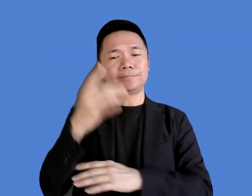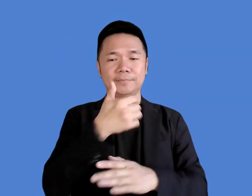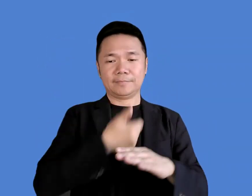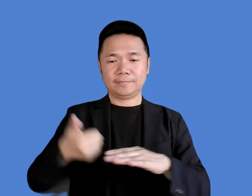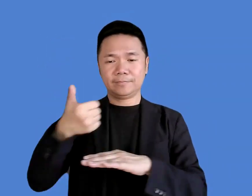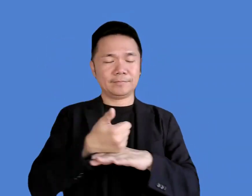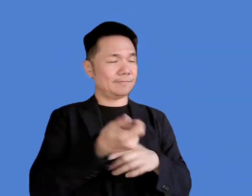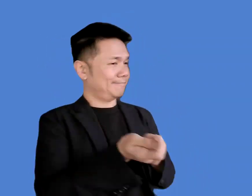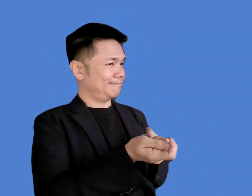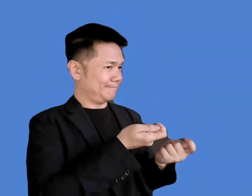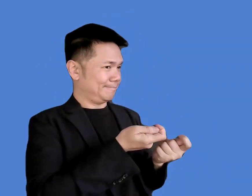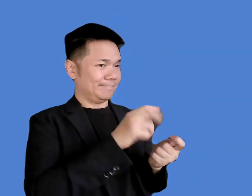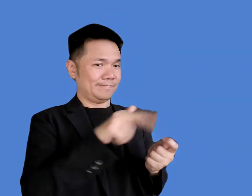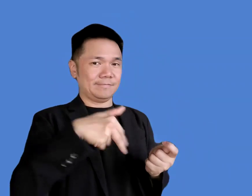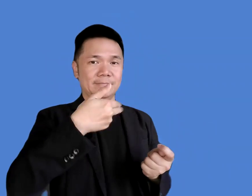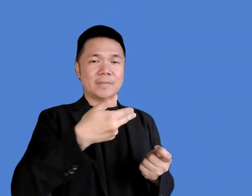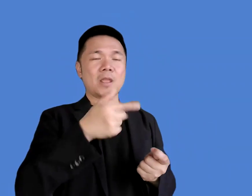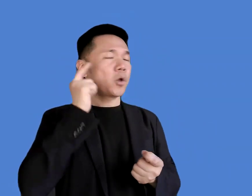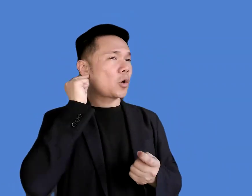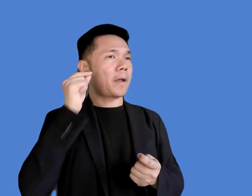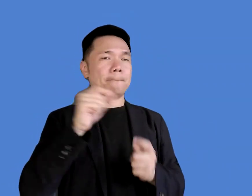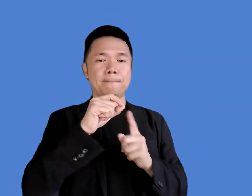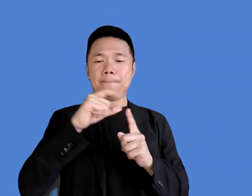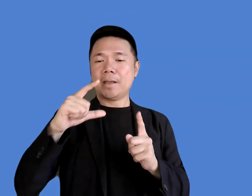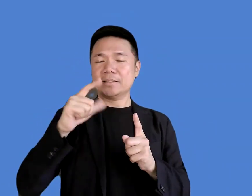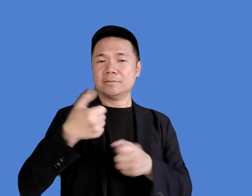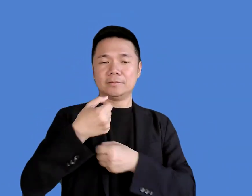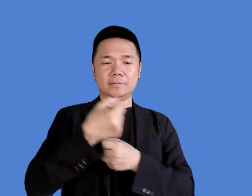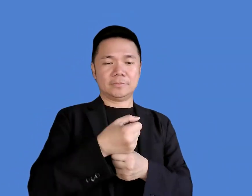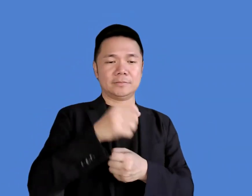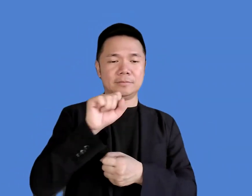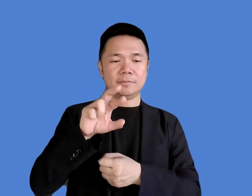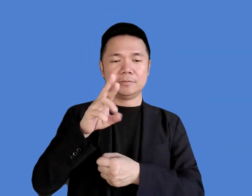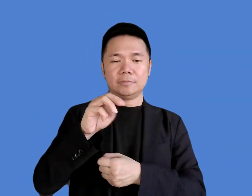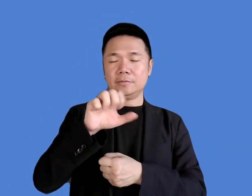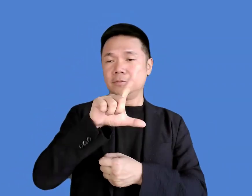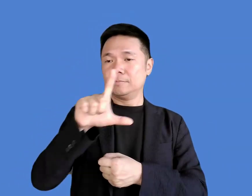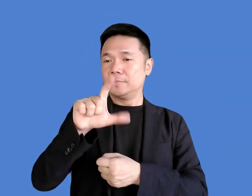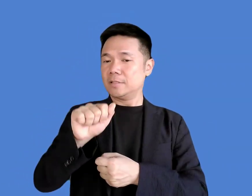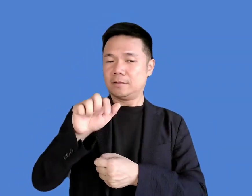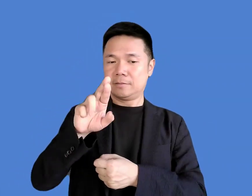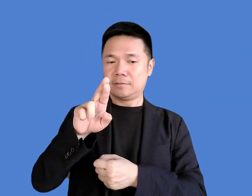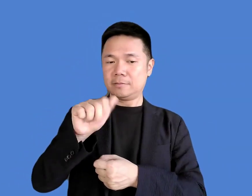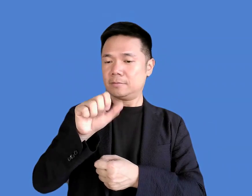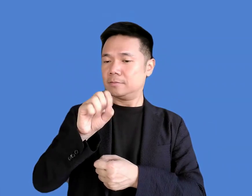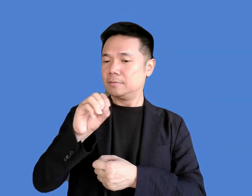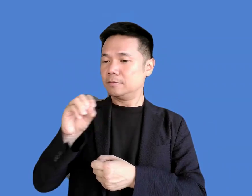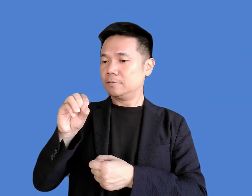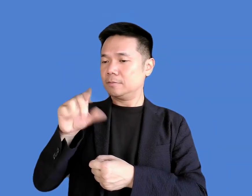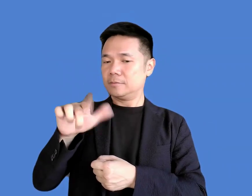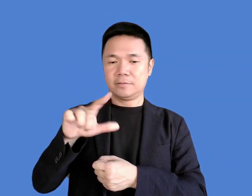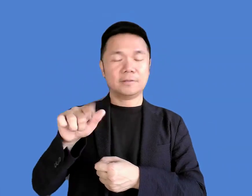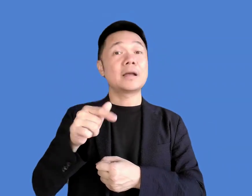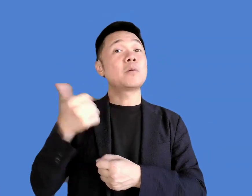today, we have our UN Women Pakistan country representative, Sharmila Rasool. And we're also very happy to welcome as